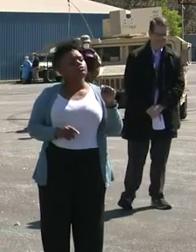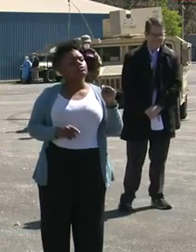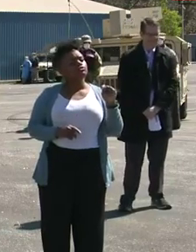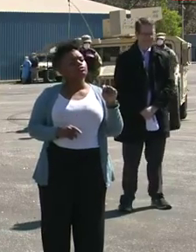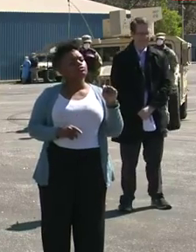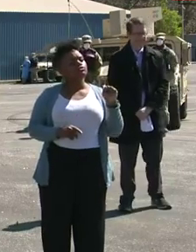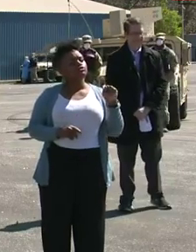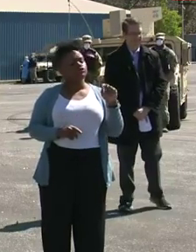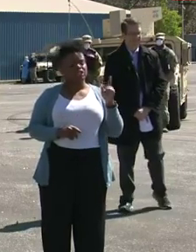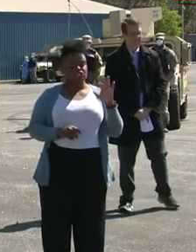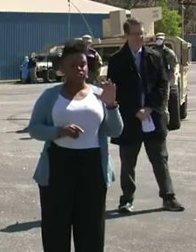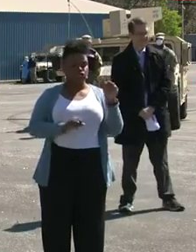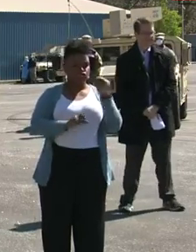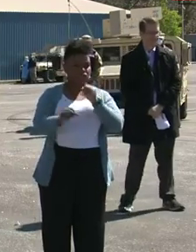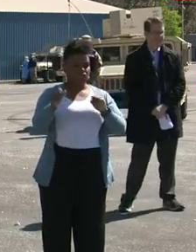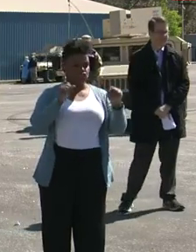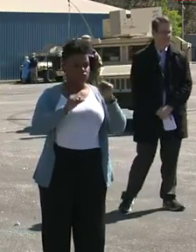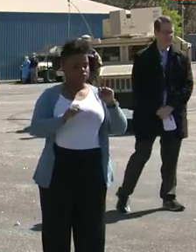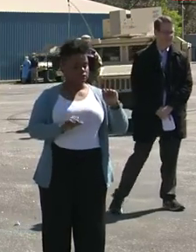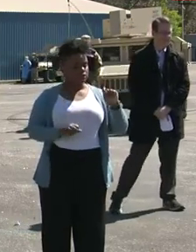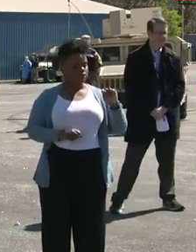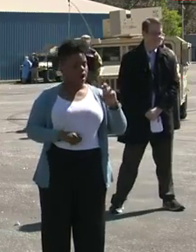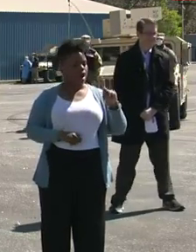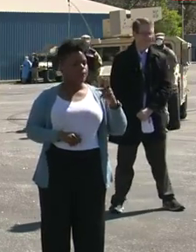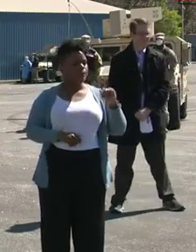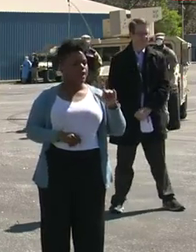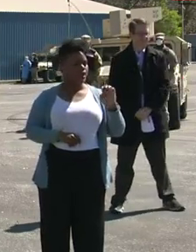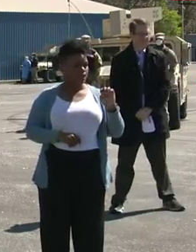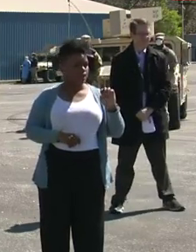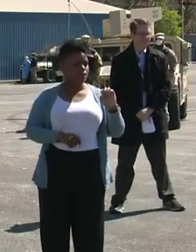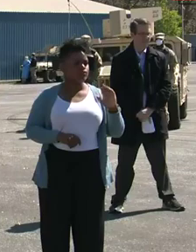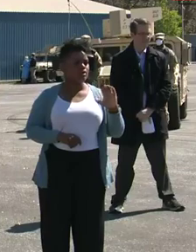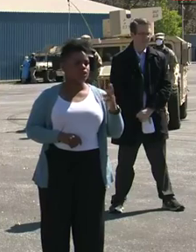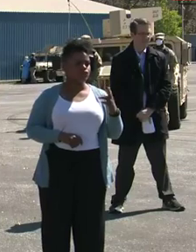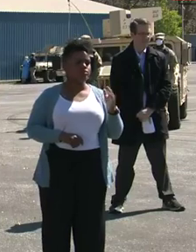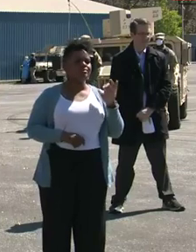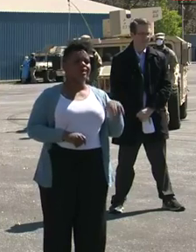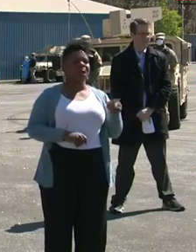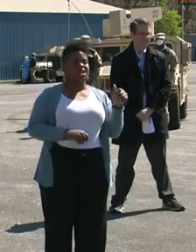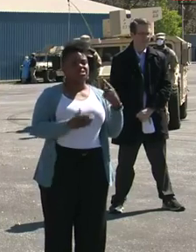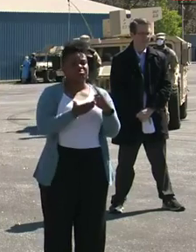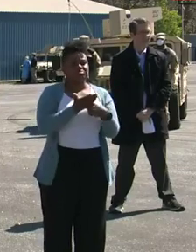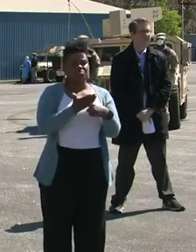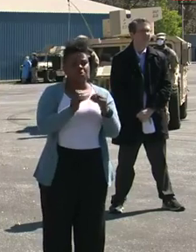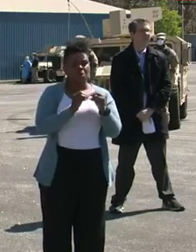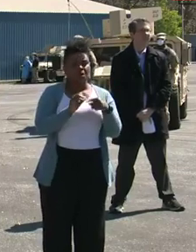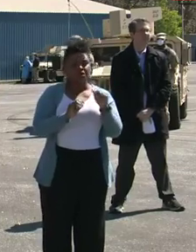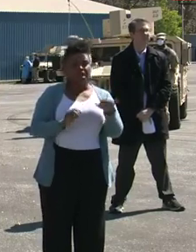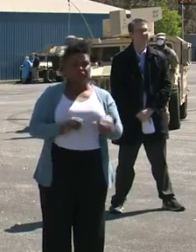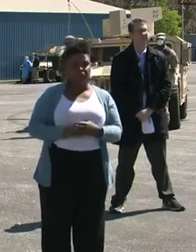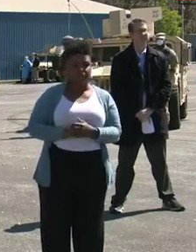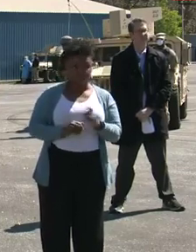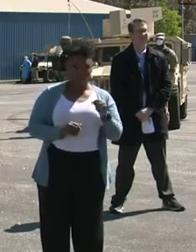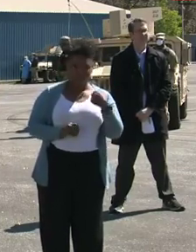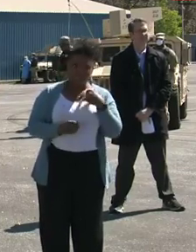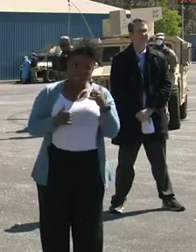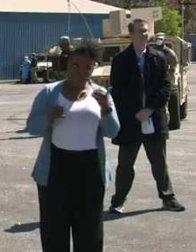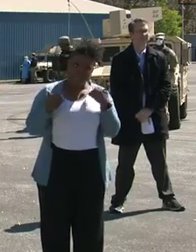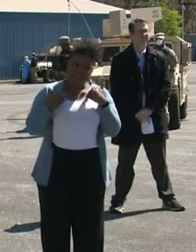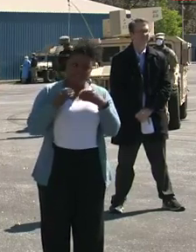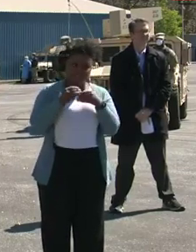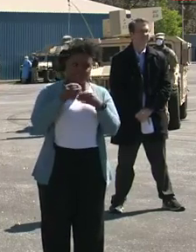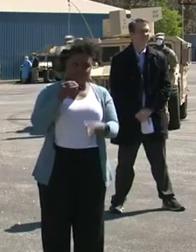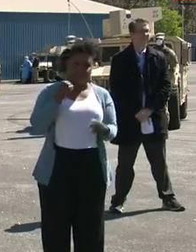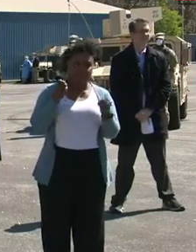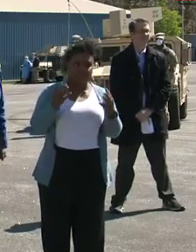medical supplies specifically, and there are many outstanding items.